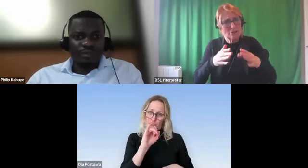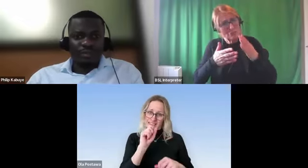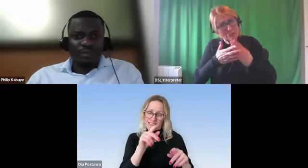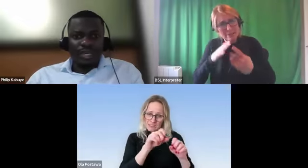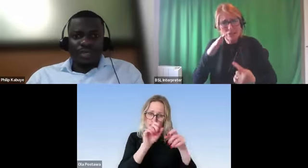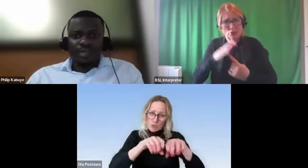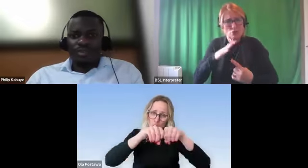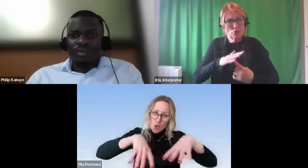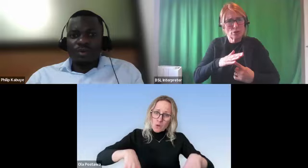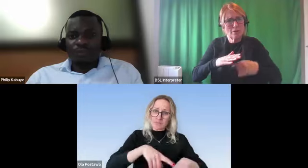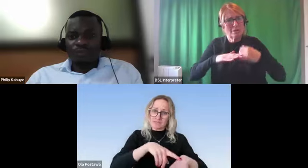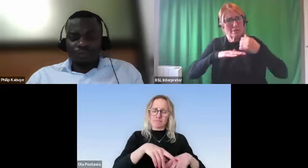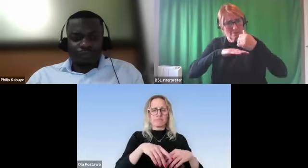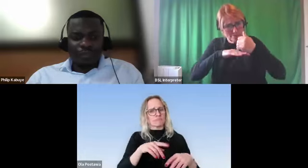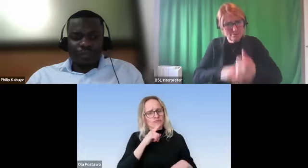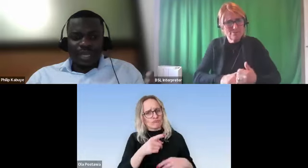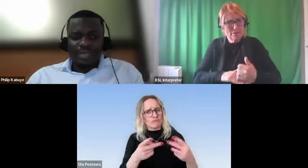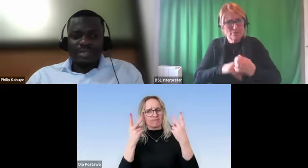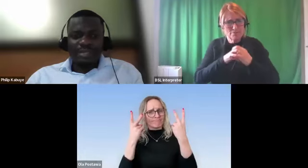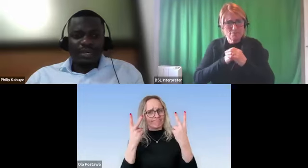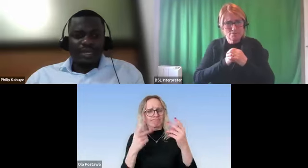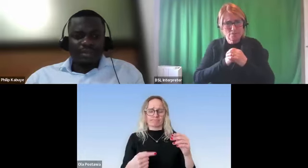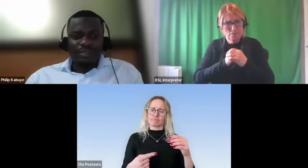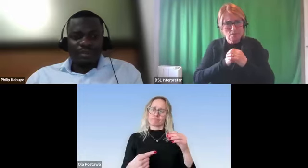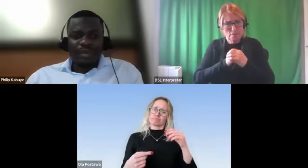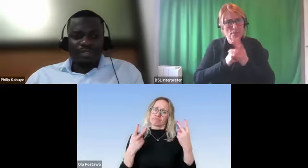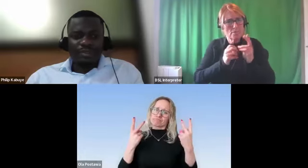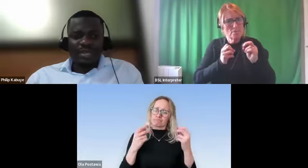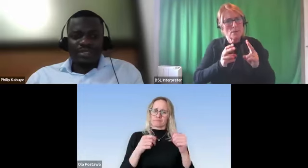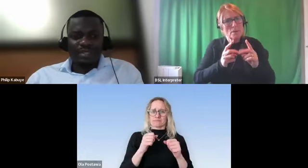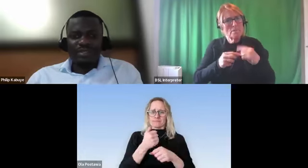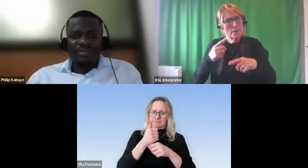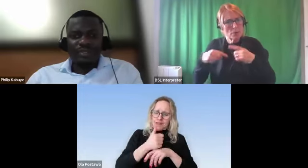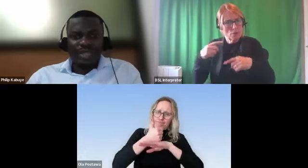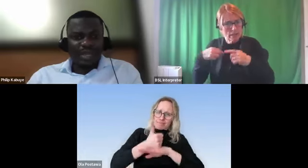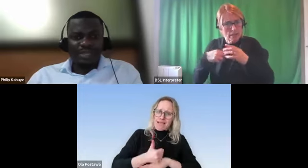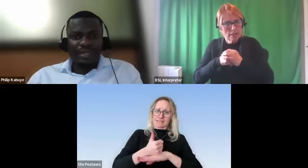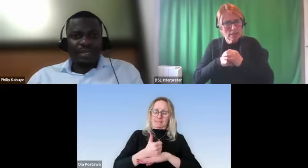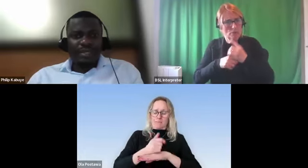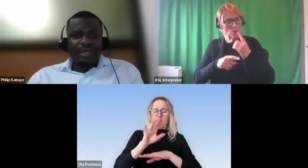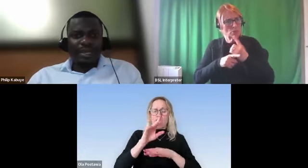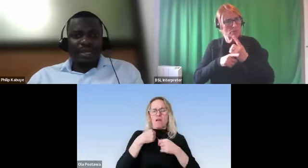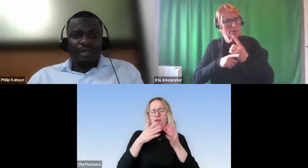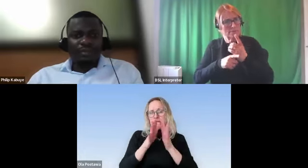foundation. So this, in a way, drives me back towards civil